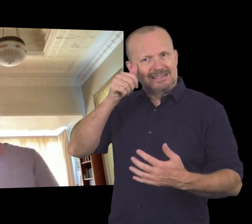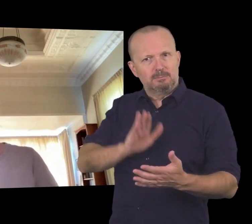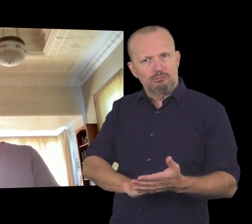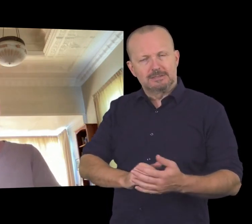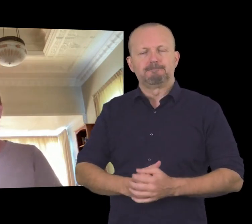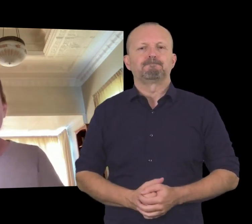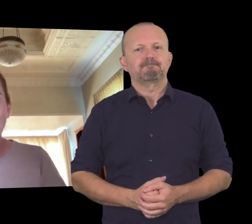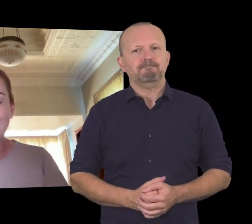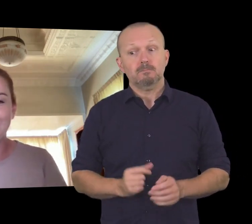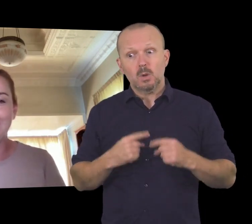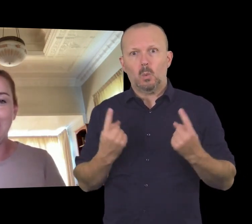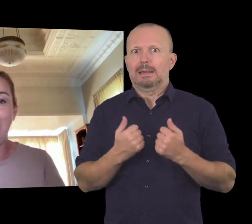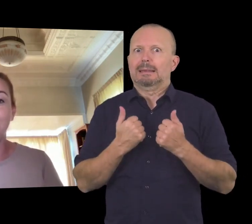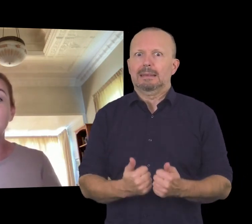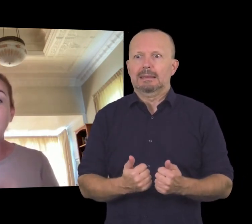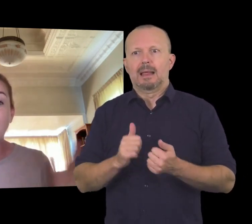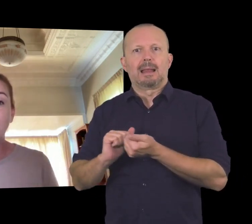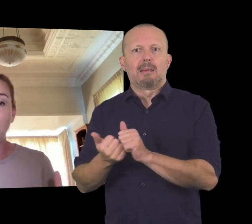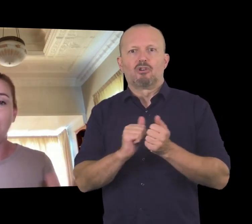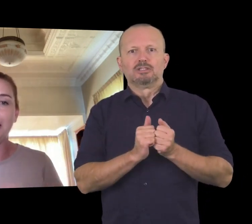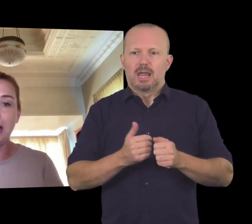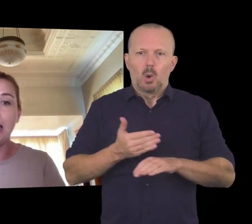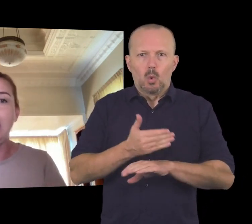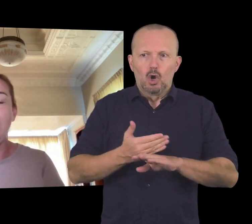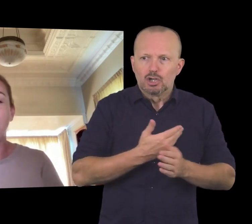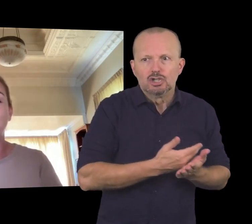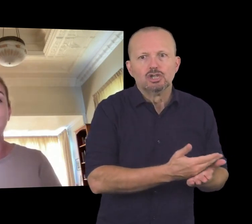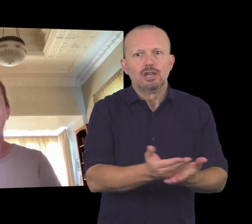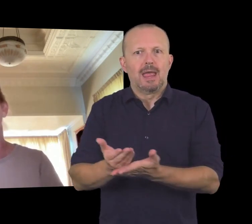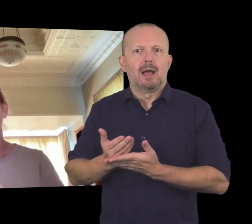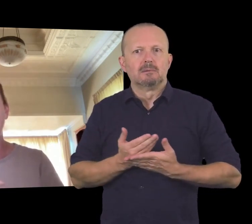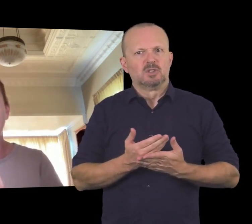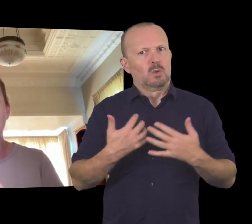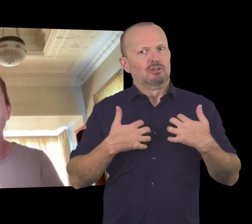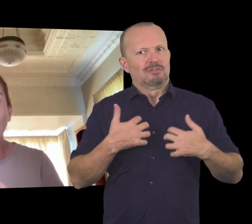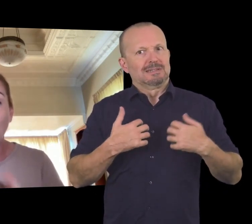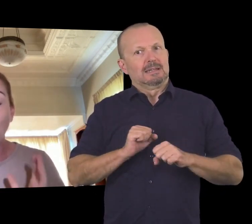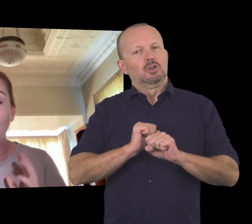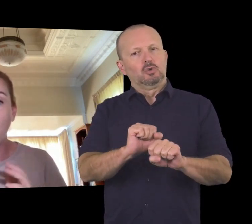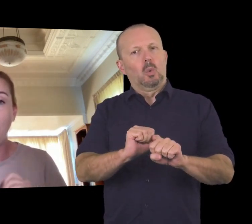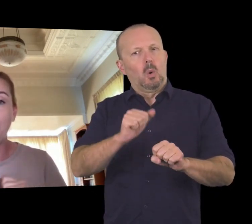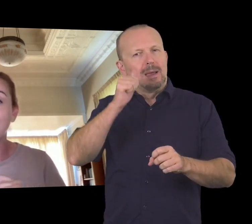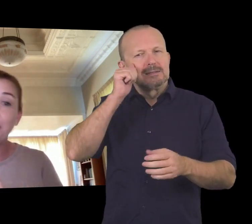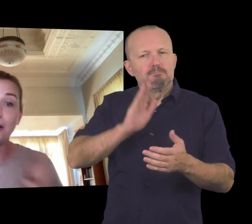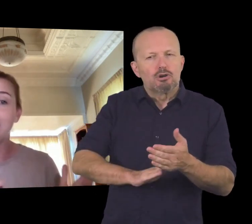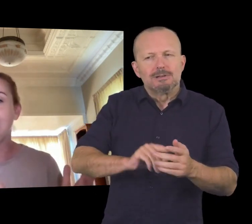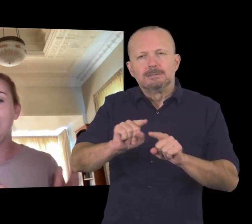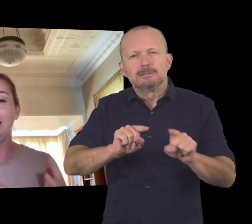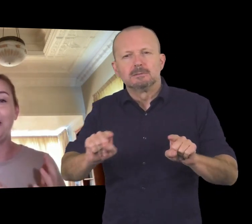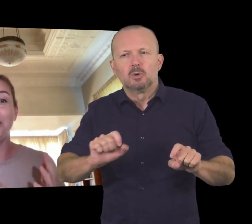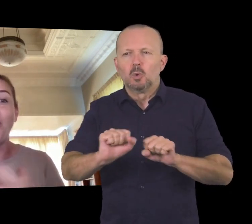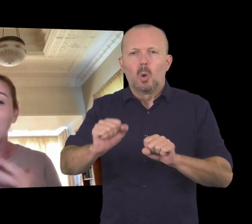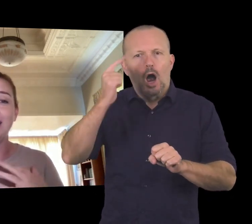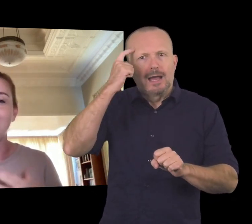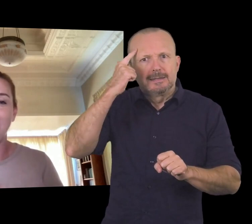are keen on collaborators and sharing our mahi, and we are interested in your